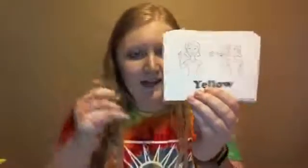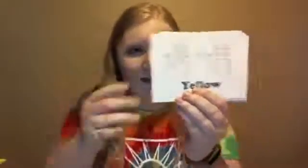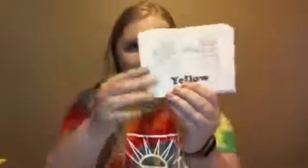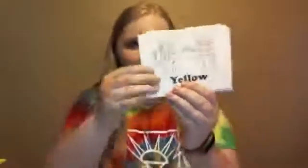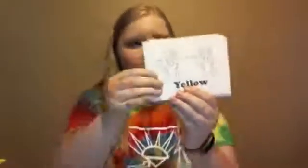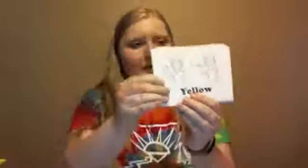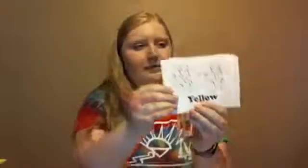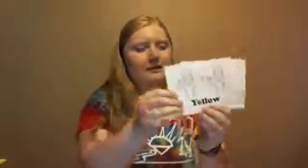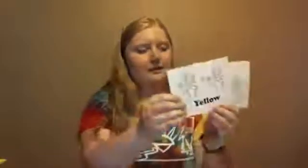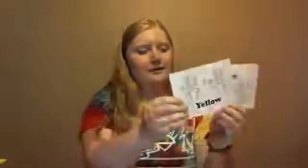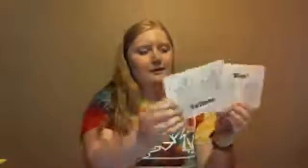yellow,